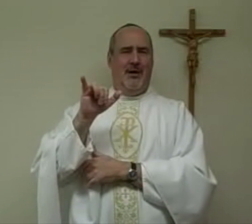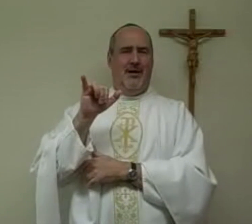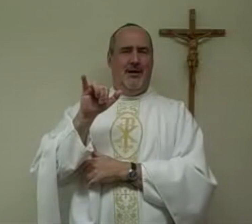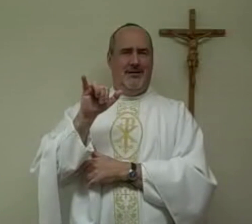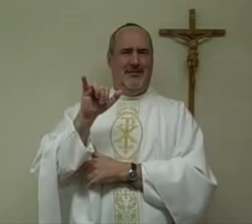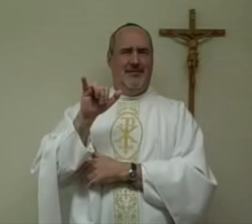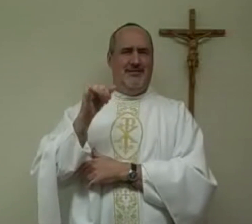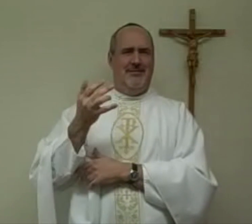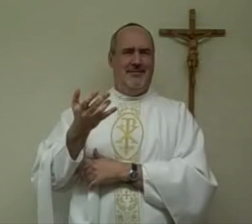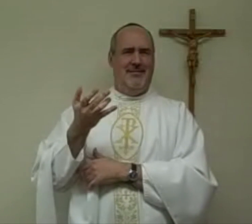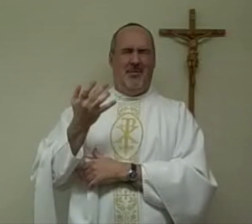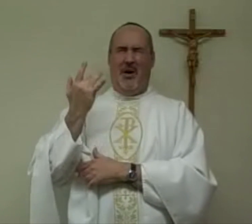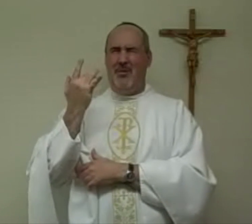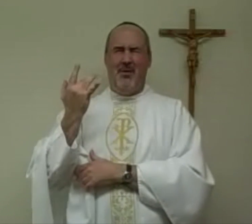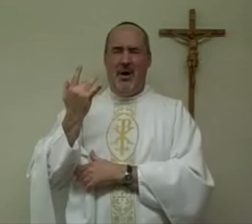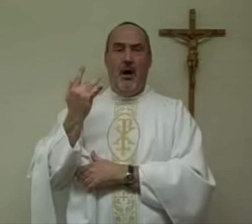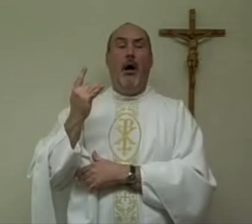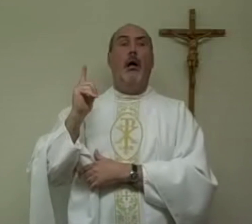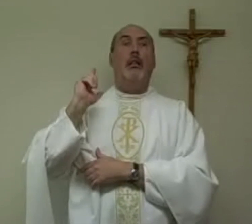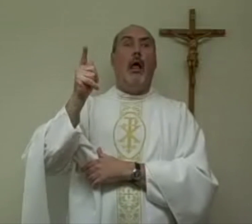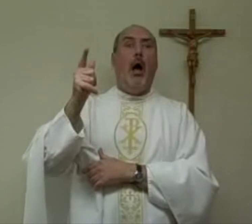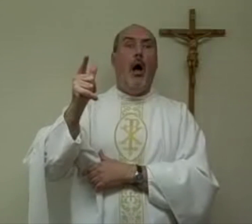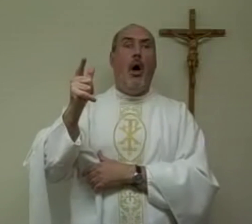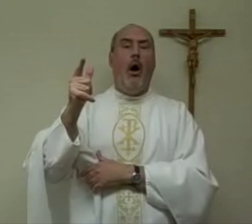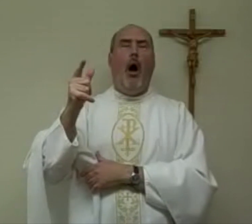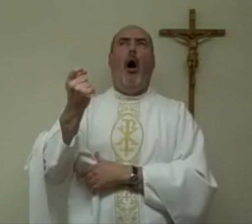be a mystery to us. We may